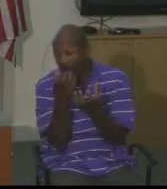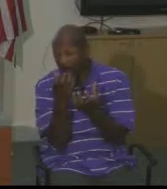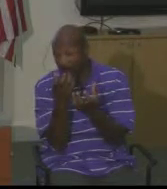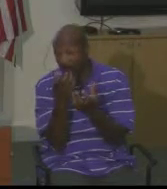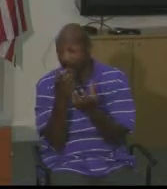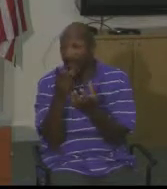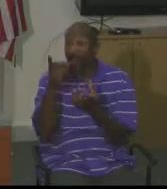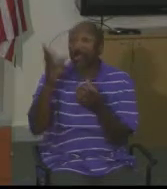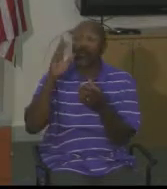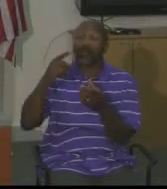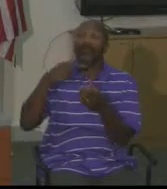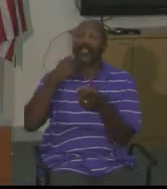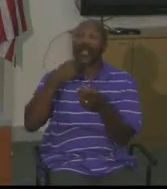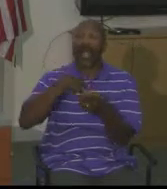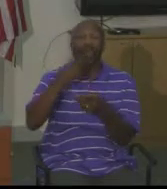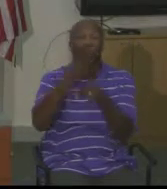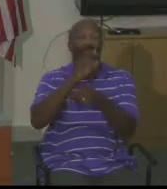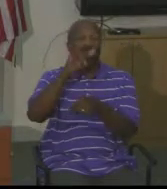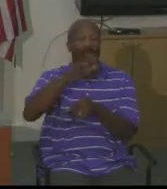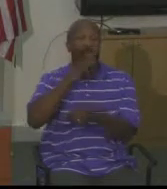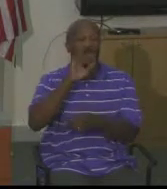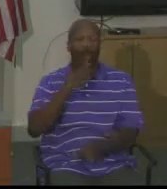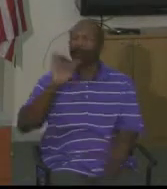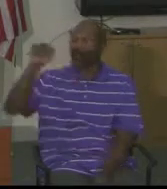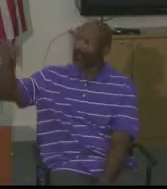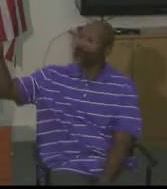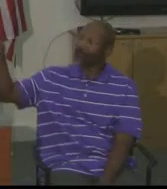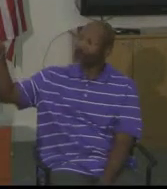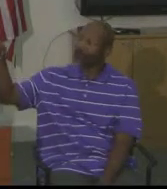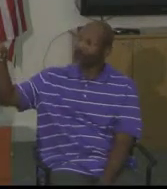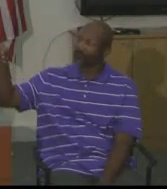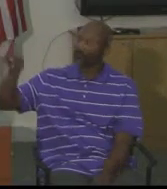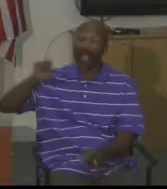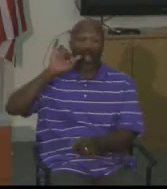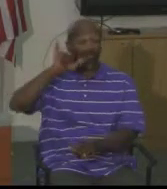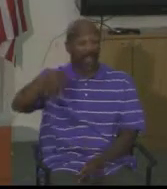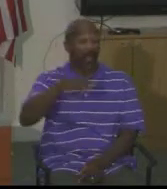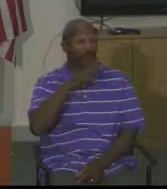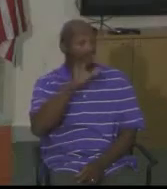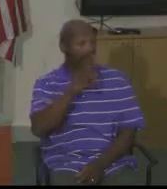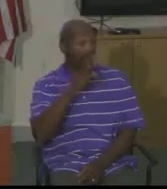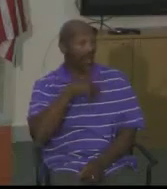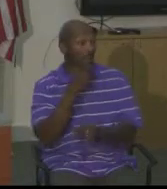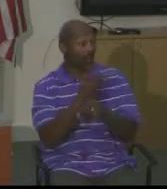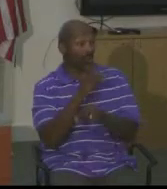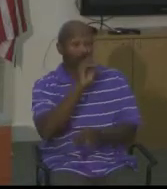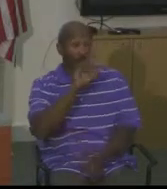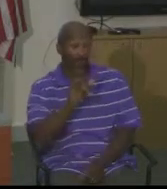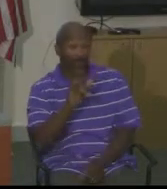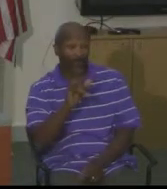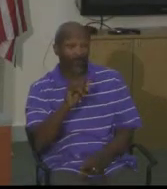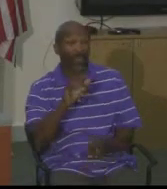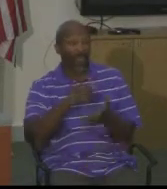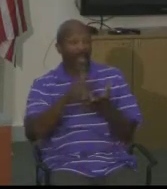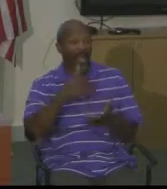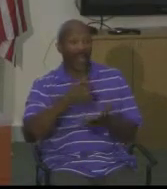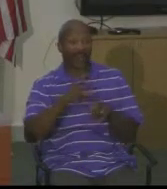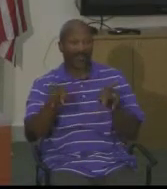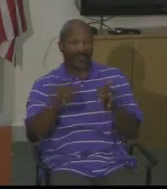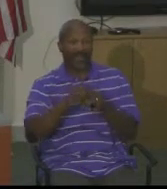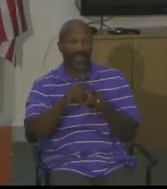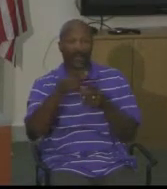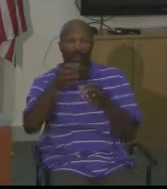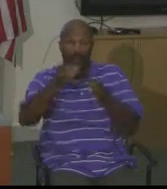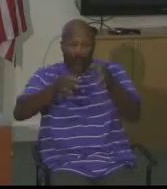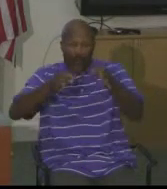They will go and say, I'm going to use this motherboard, and only this motherboard, or the motherboard that has the same hole